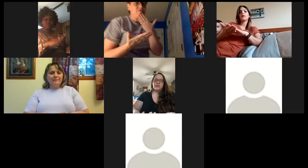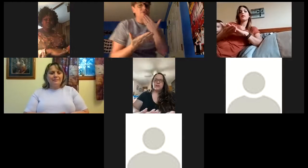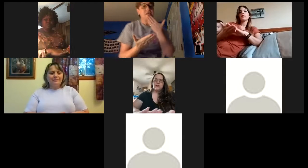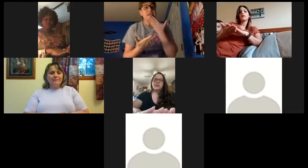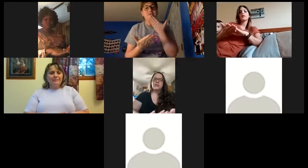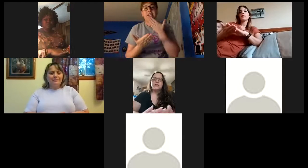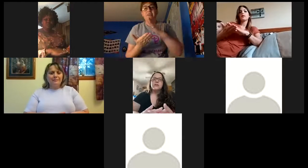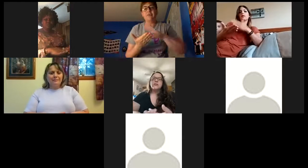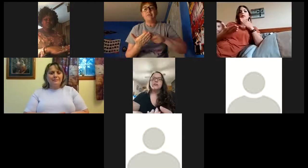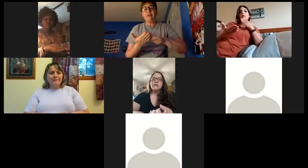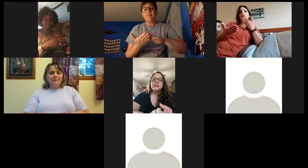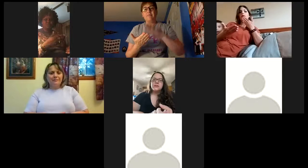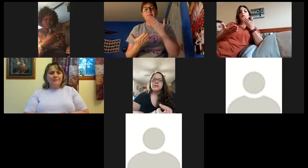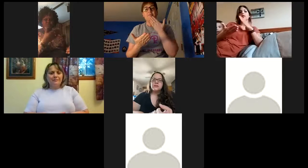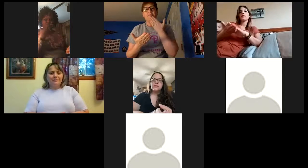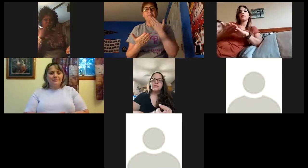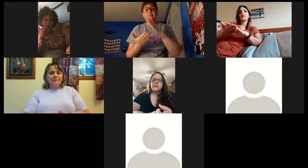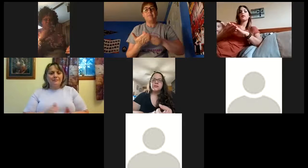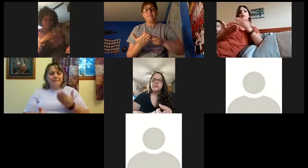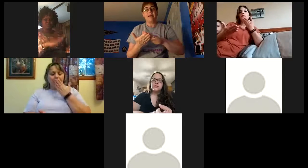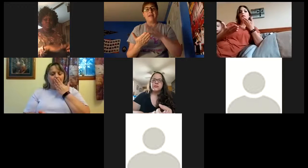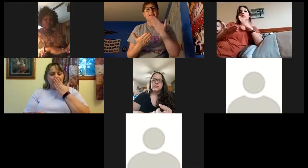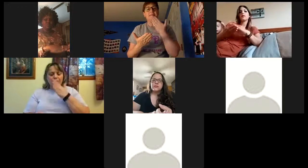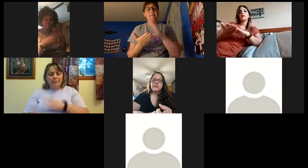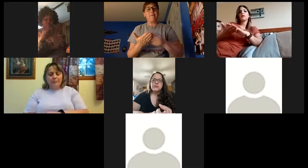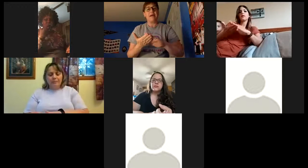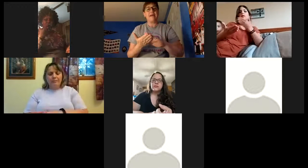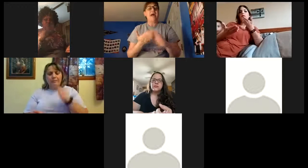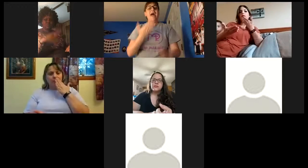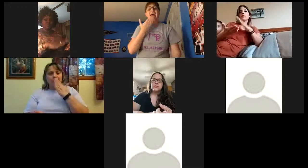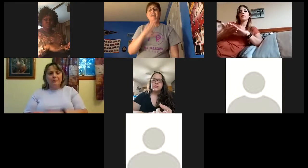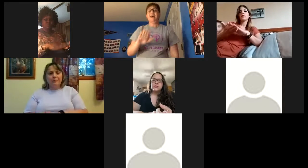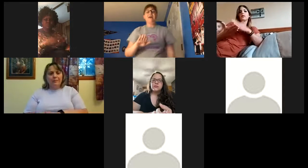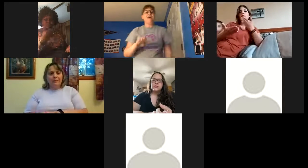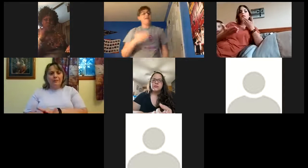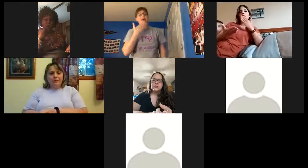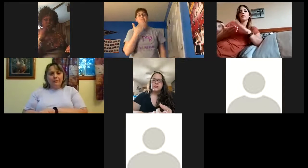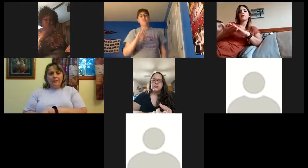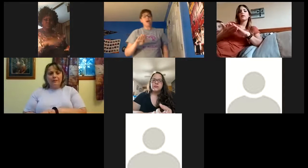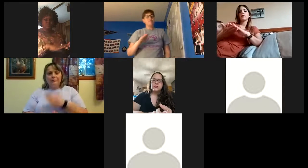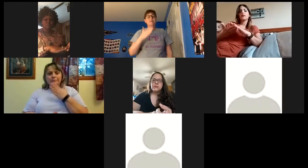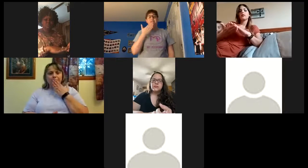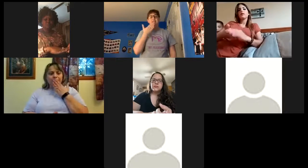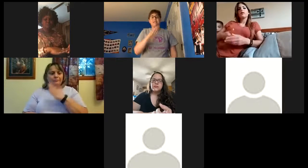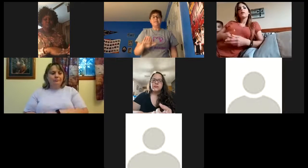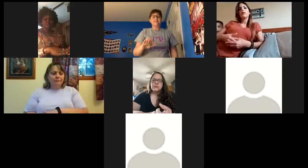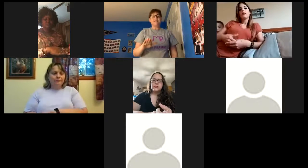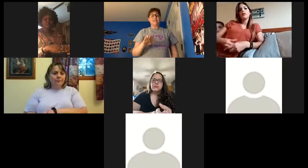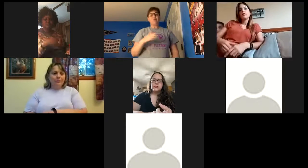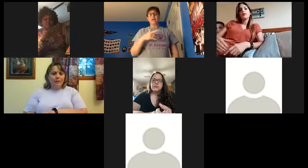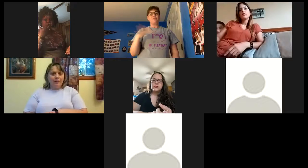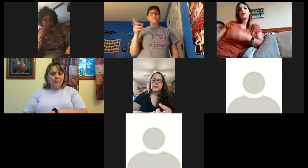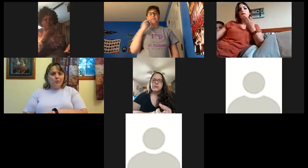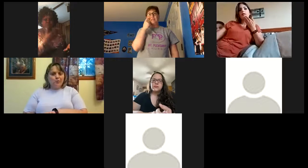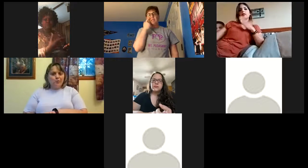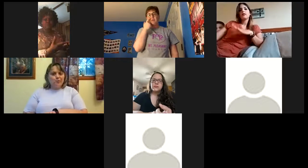And then for a left-hander, yeah, bad. And I've probably done like